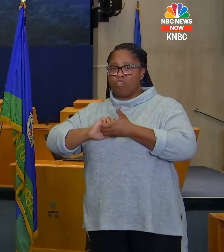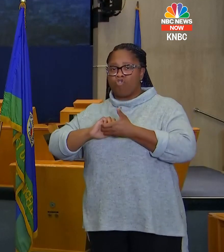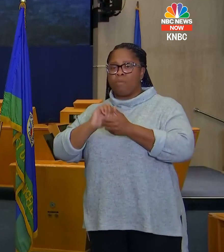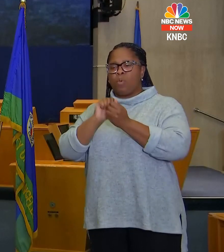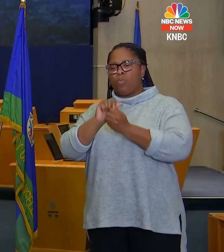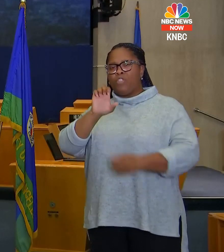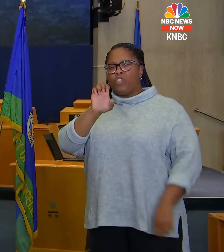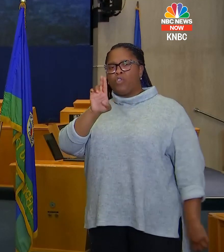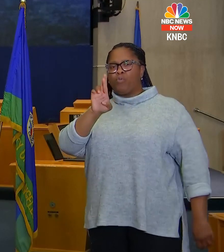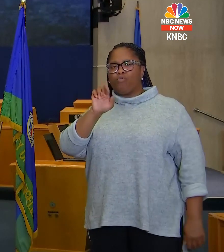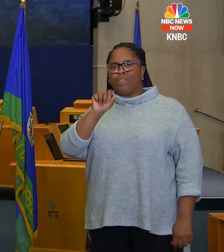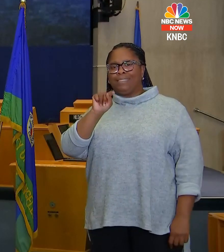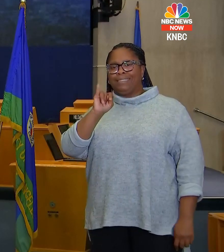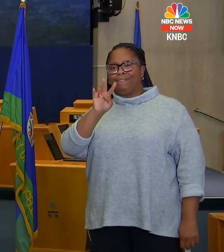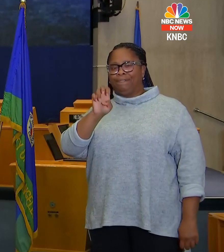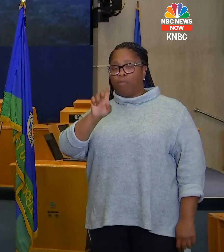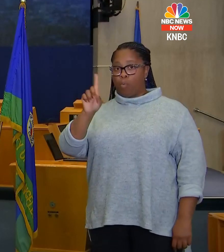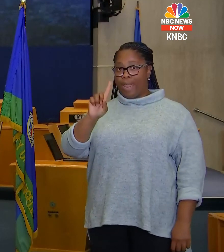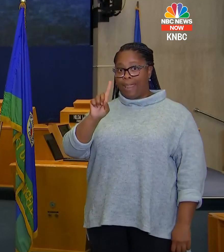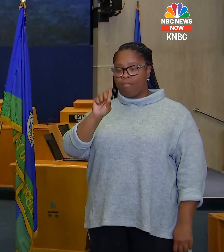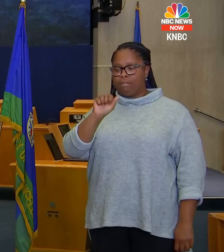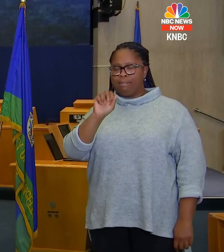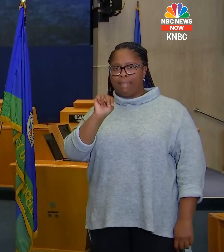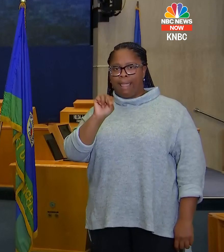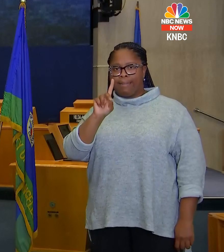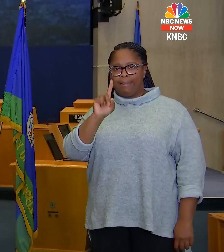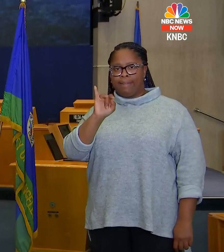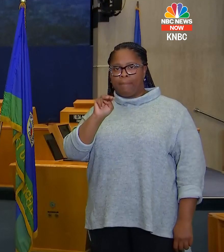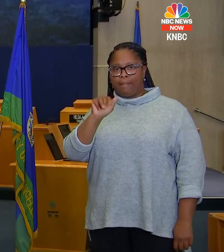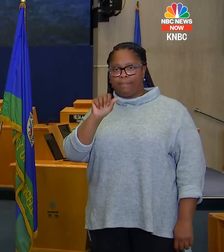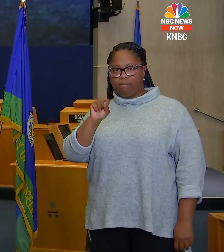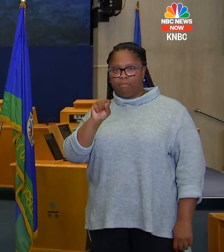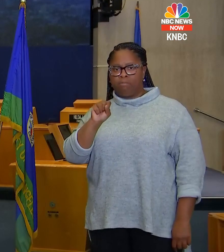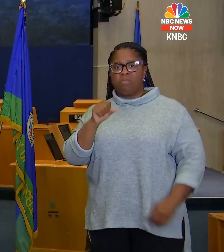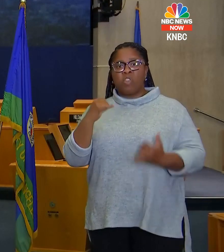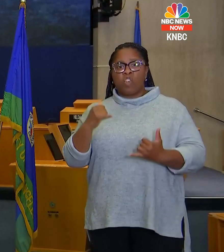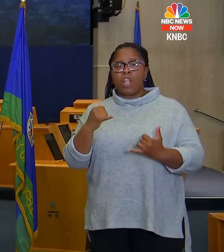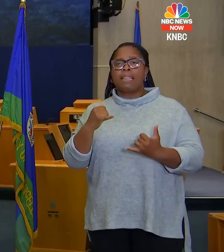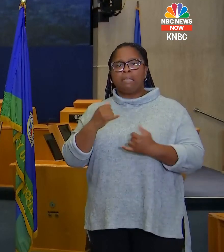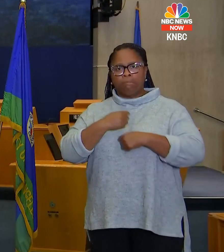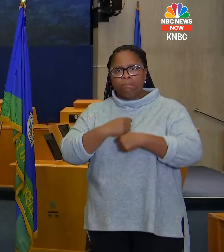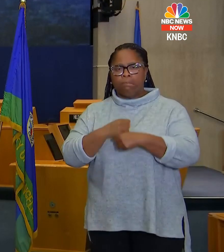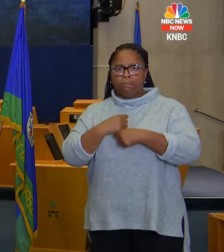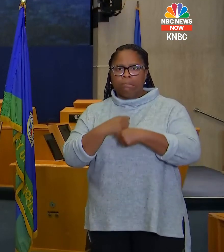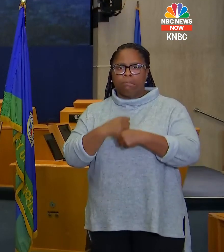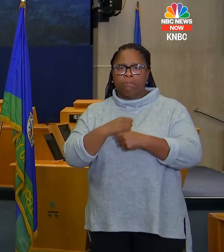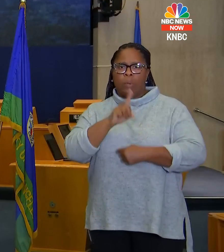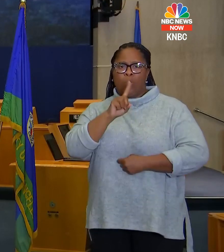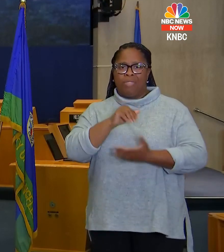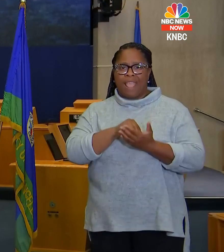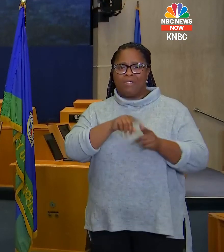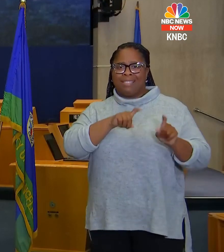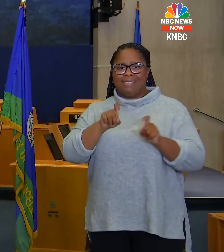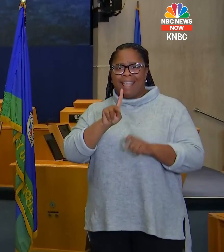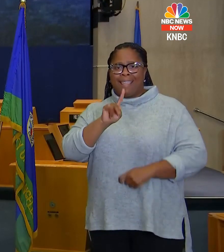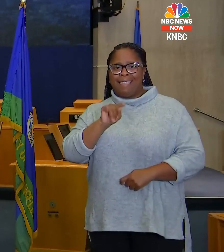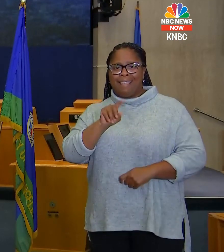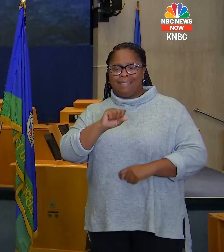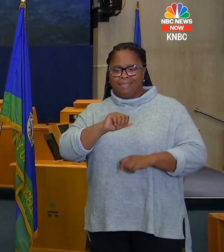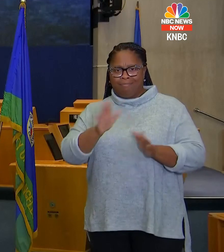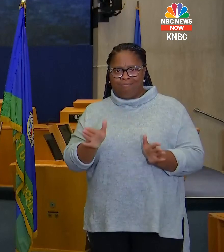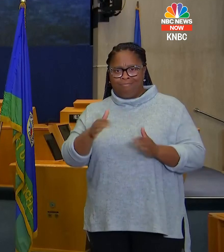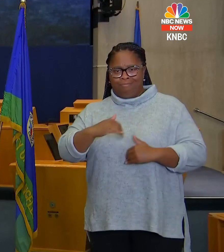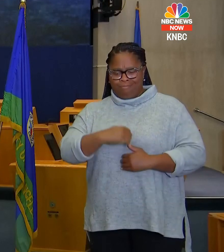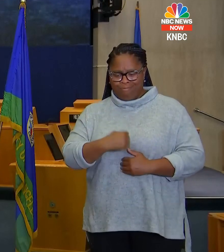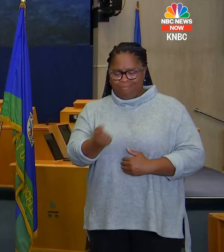The 5th District Company is currently producing 1,000 test kits a day and is slated to increase that number. Our